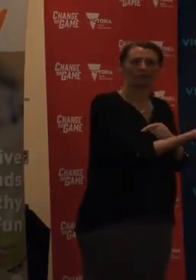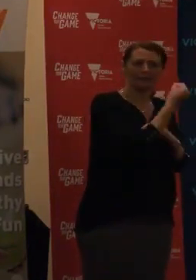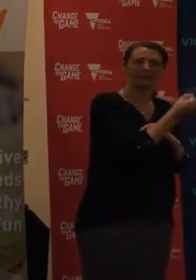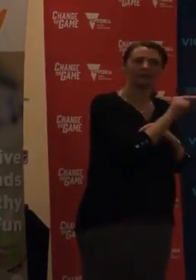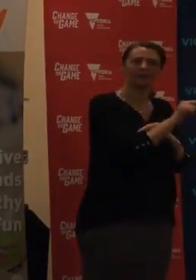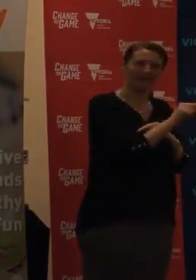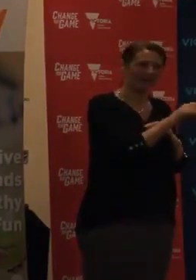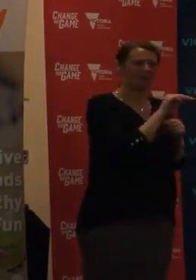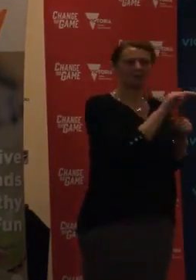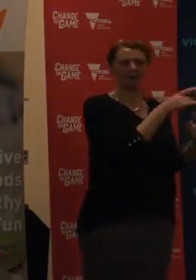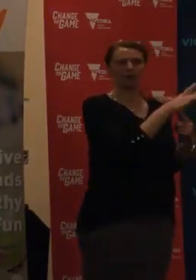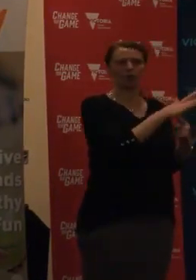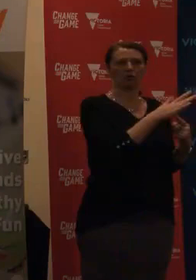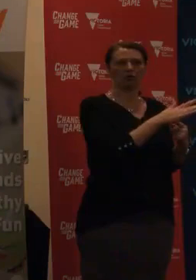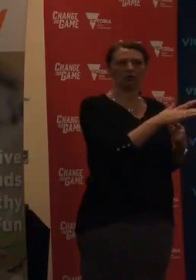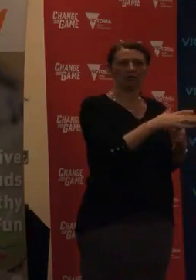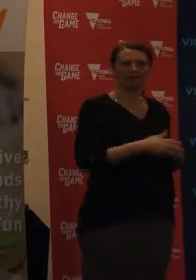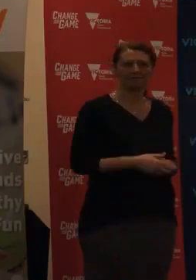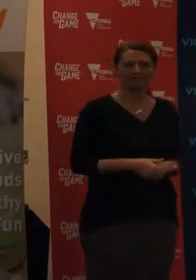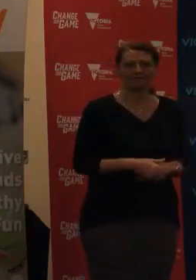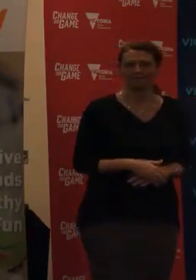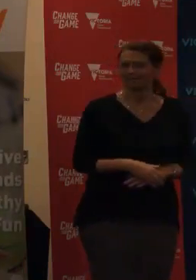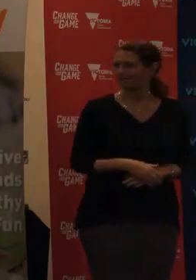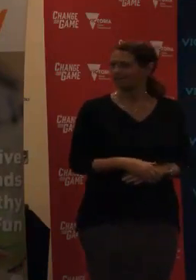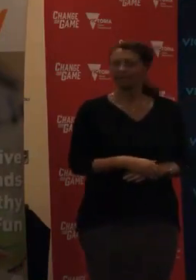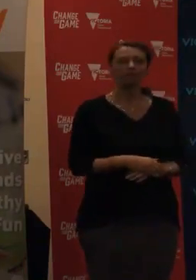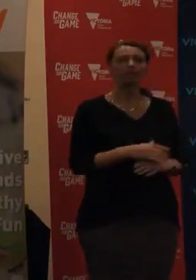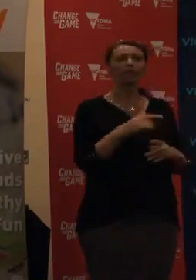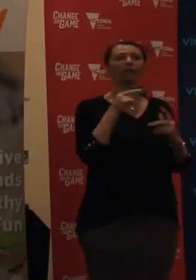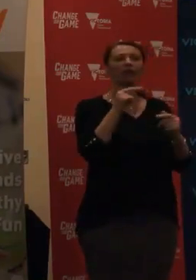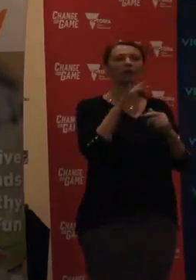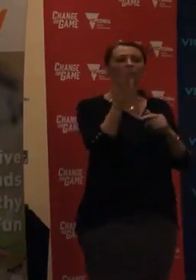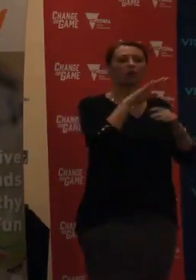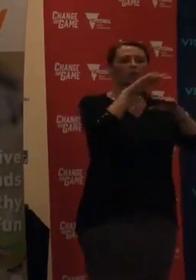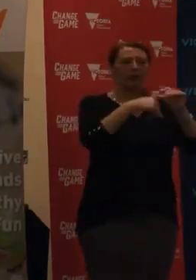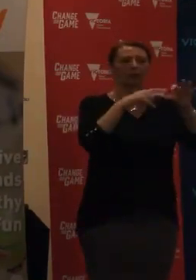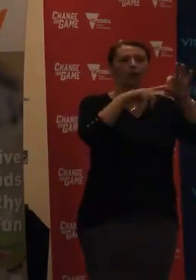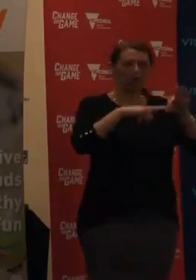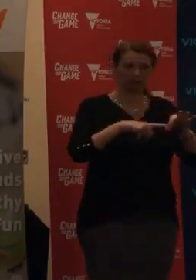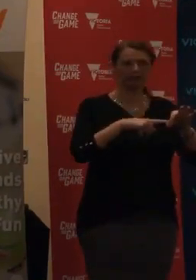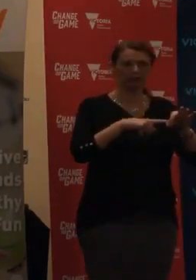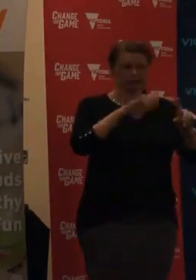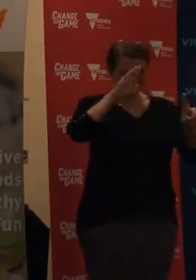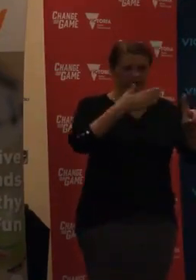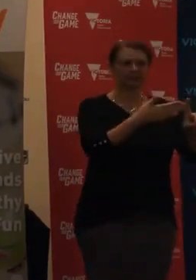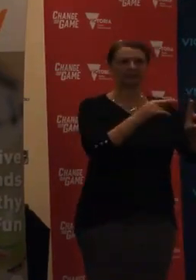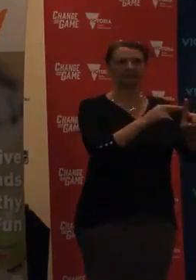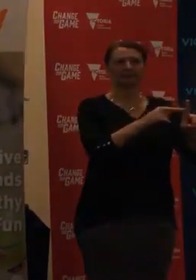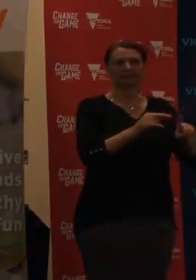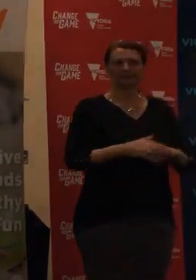actually getting for and with people with disability. It's all about the quality.